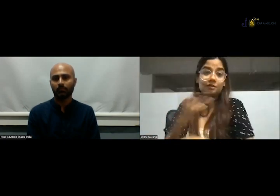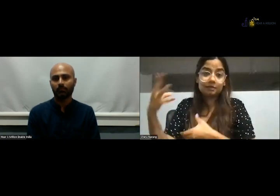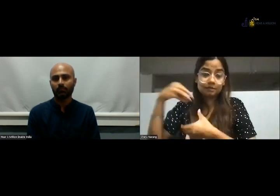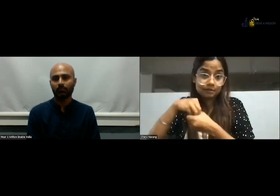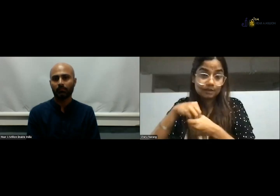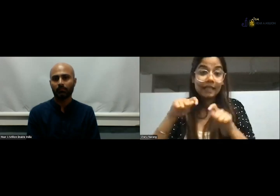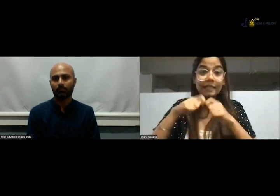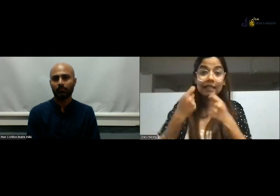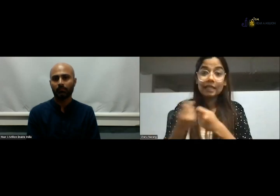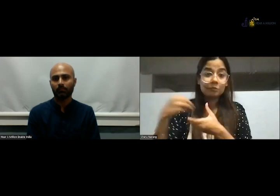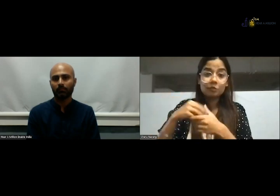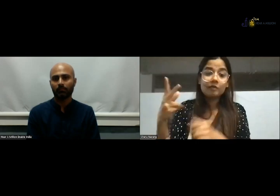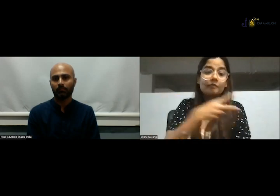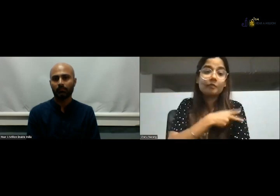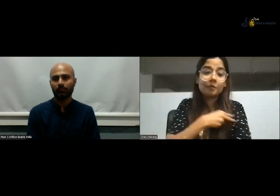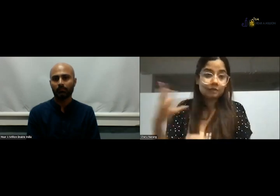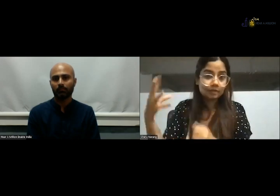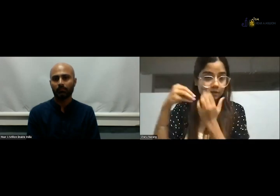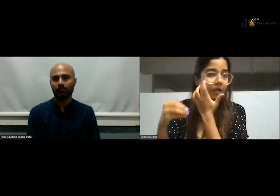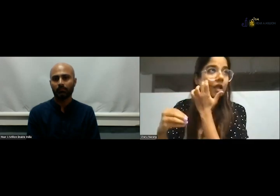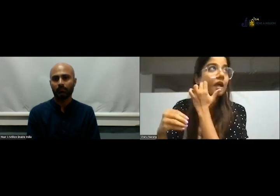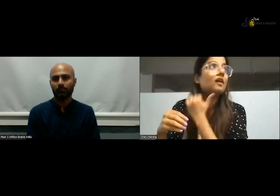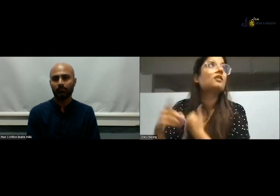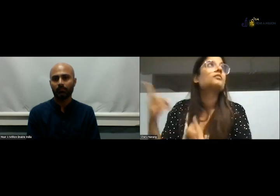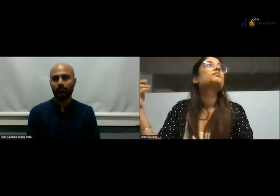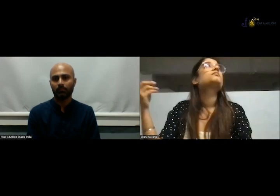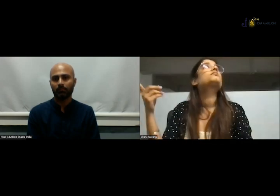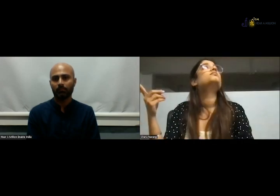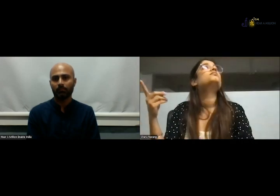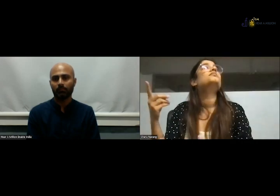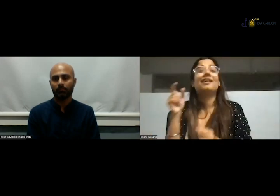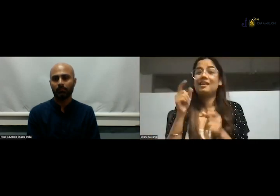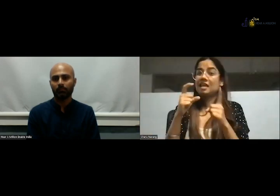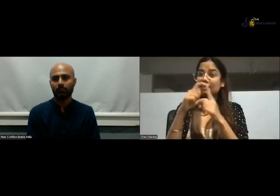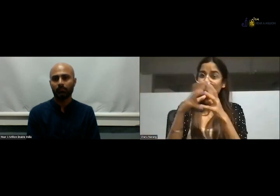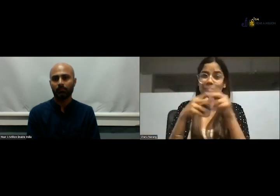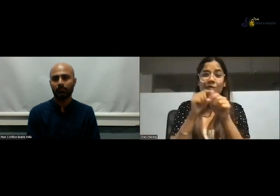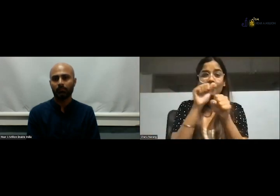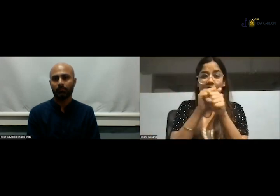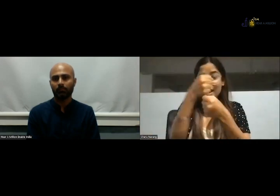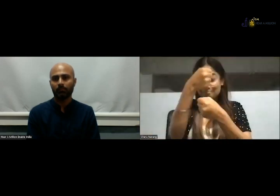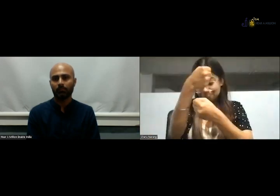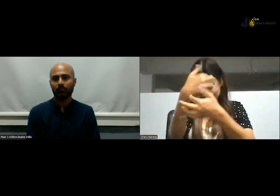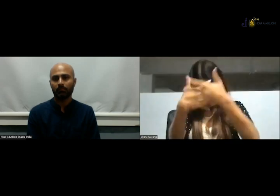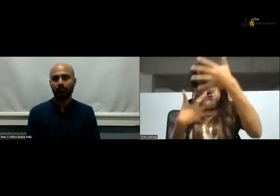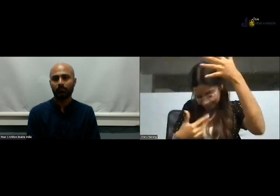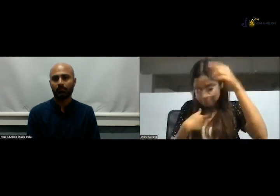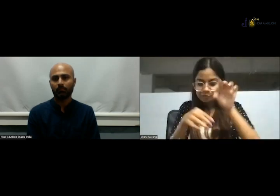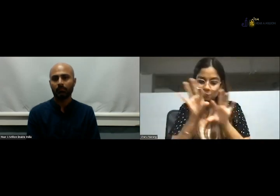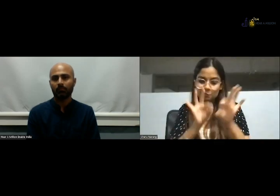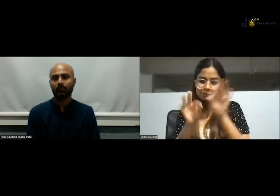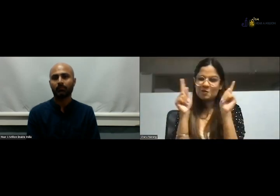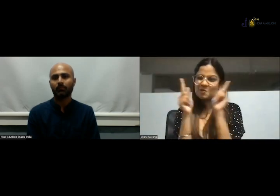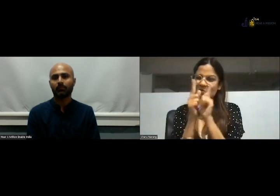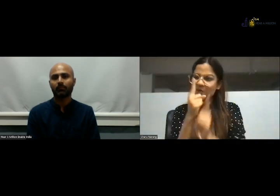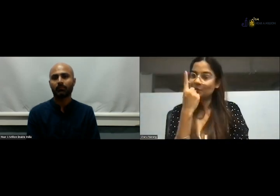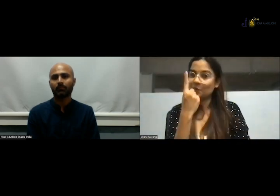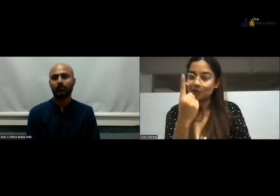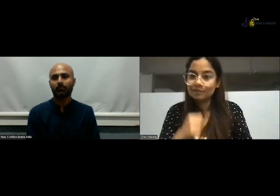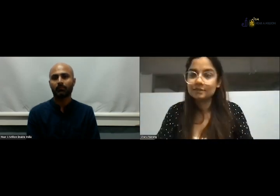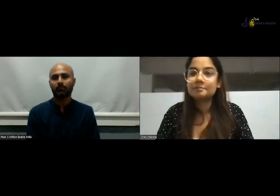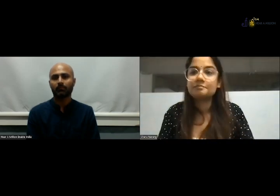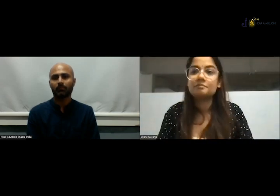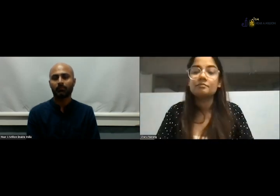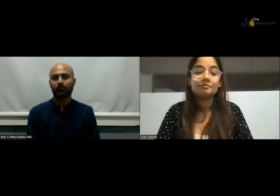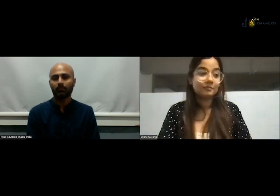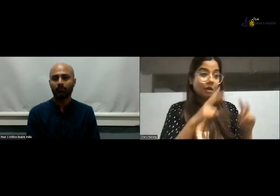Foundation. She was the one who supported us. She was volunteer, and she was working with us as a volunteer. She had